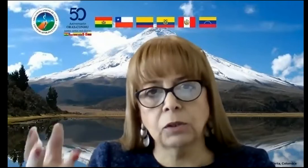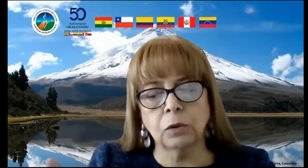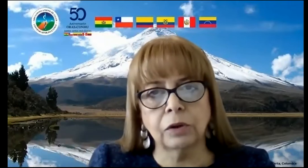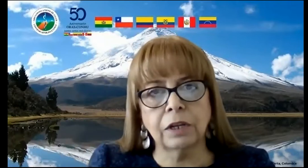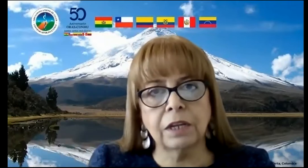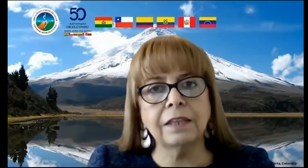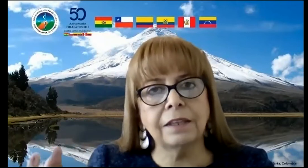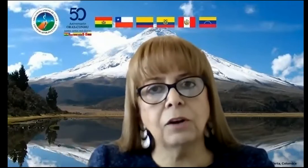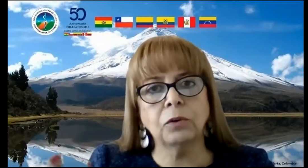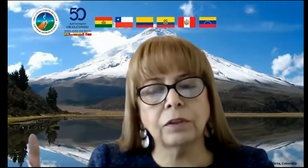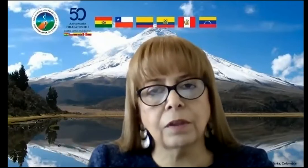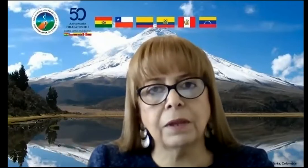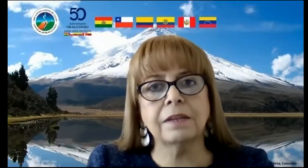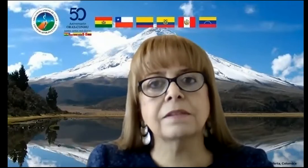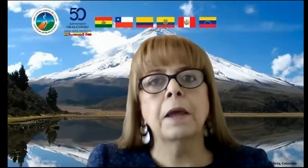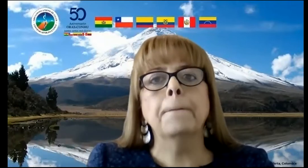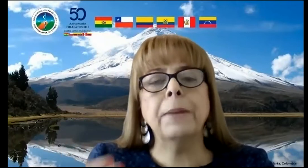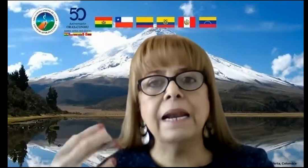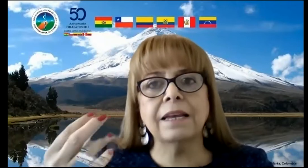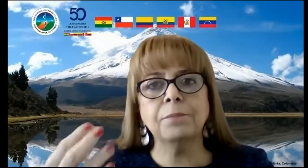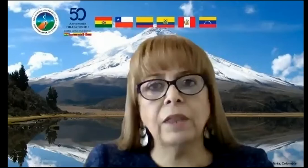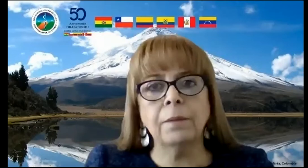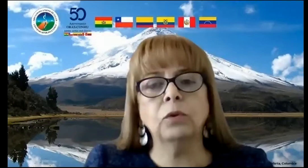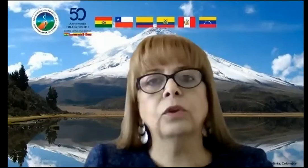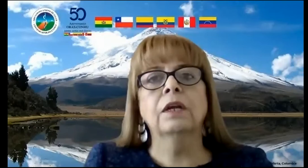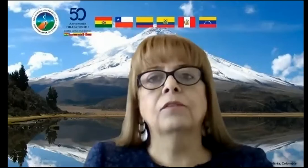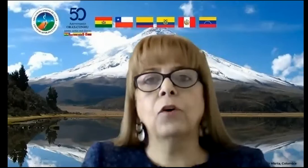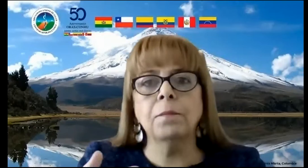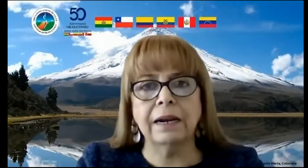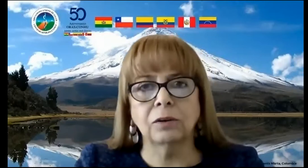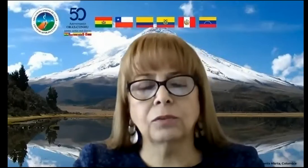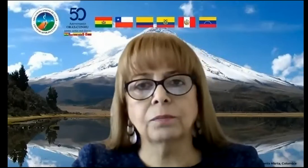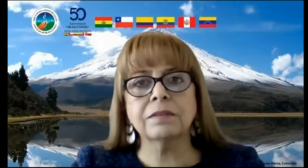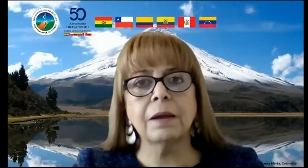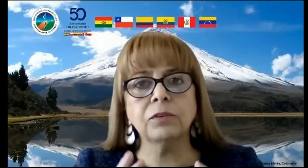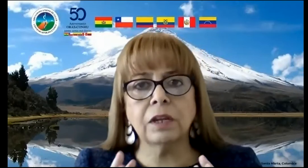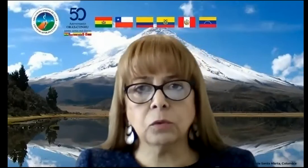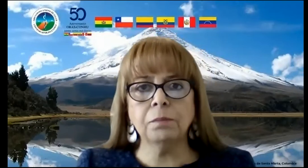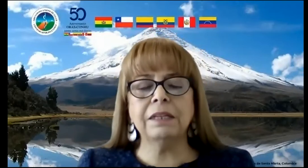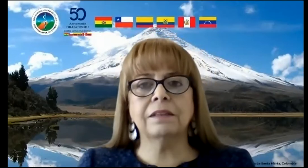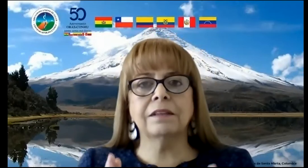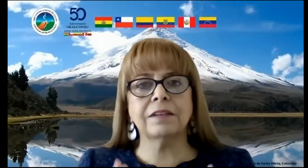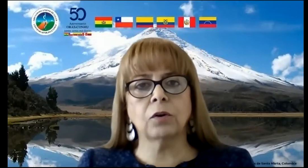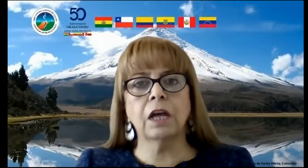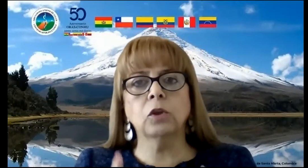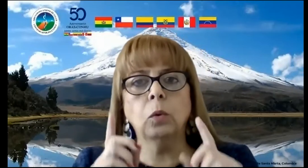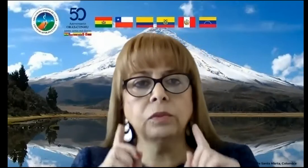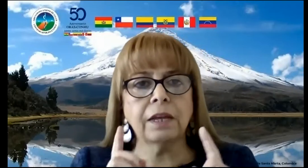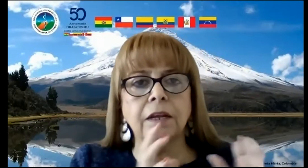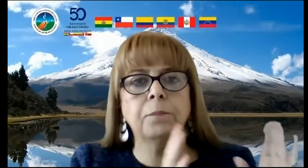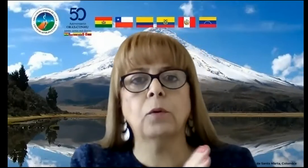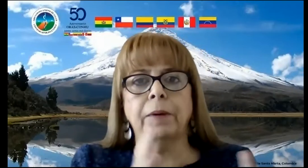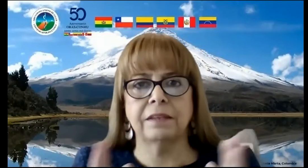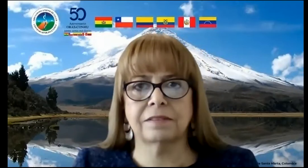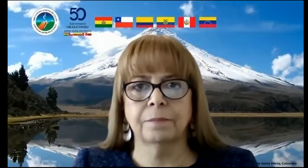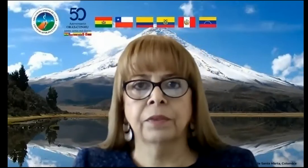in order to be facilitators in the methodology of knowledges, so we can train them. At the present